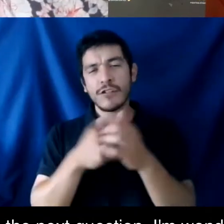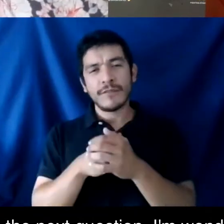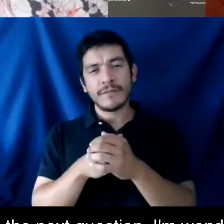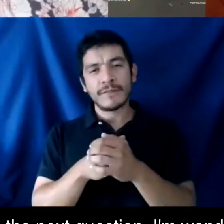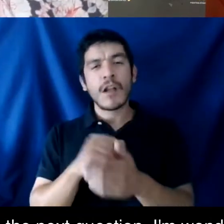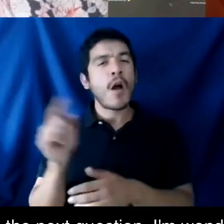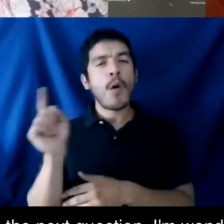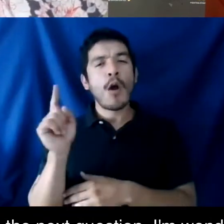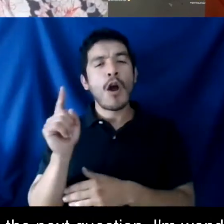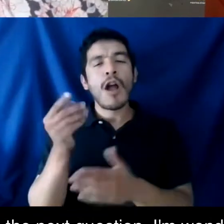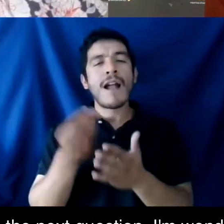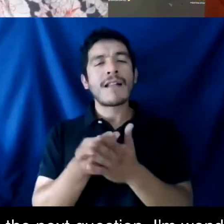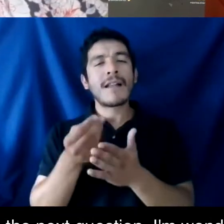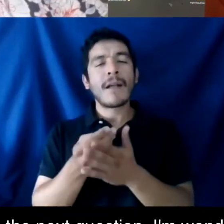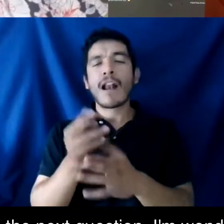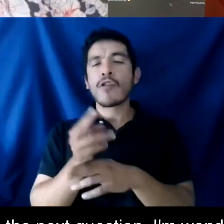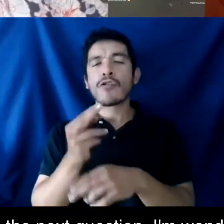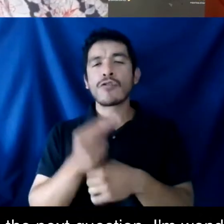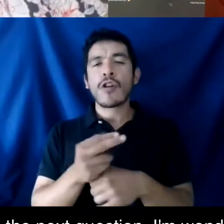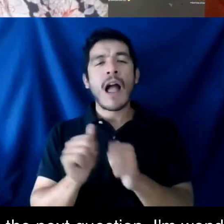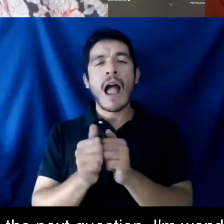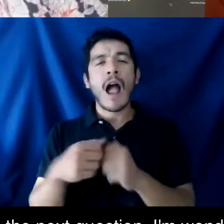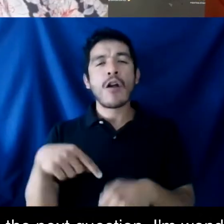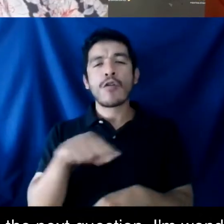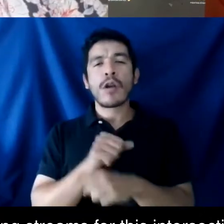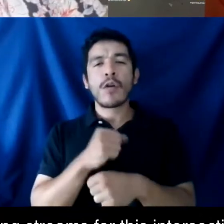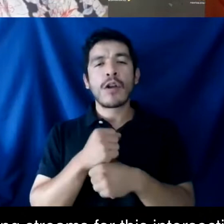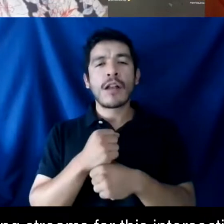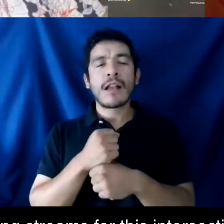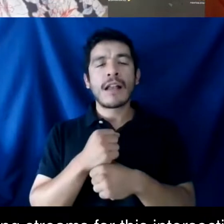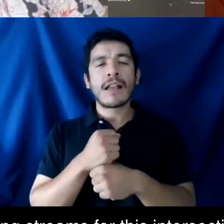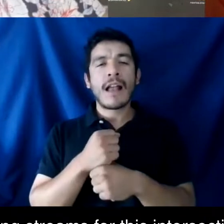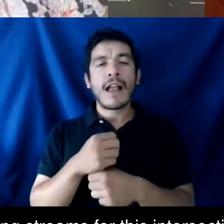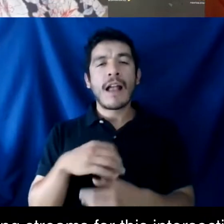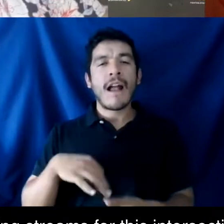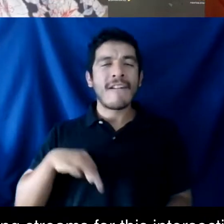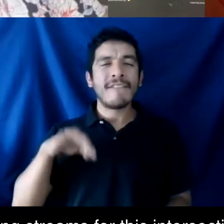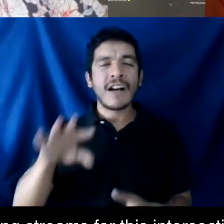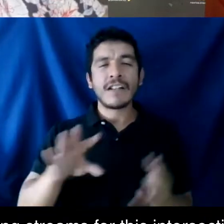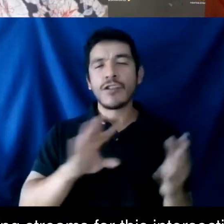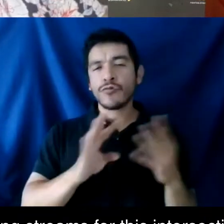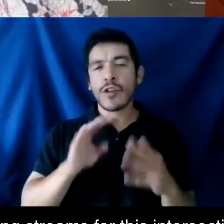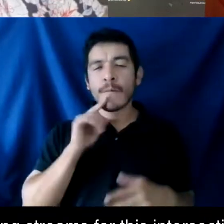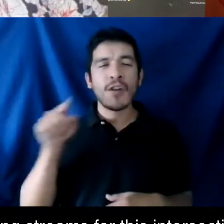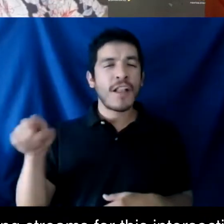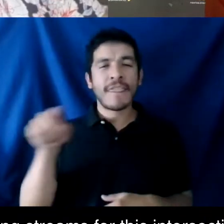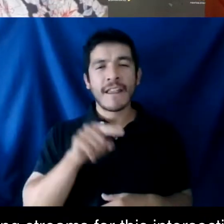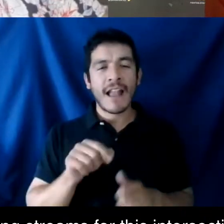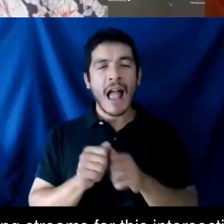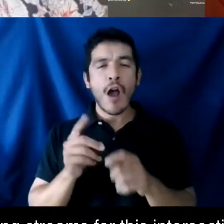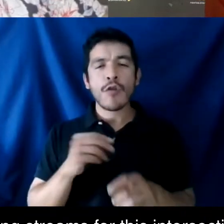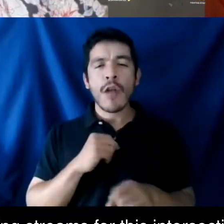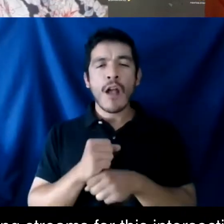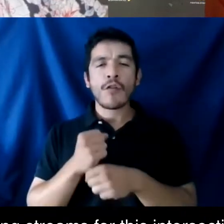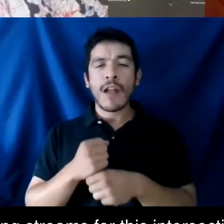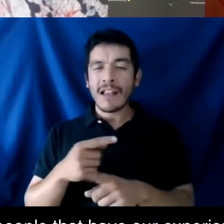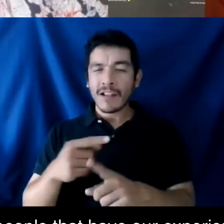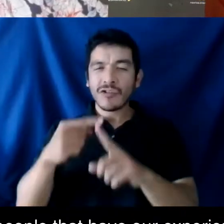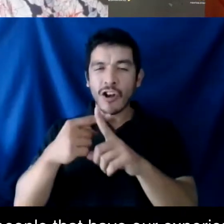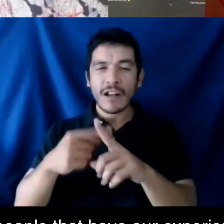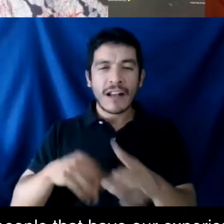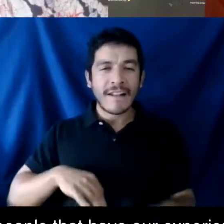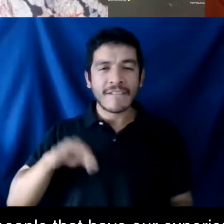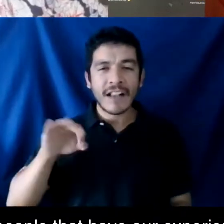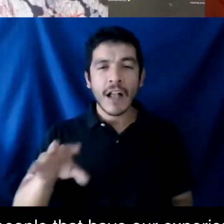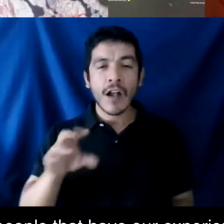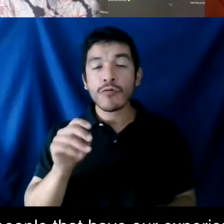where is the money, resources? How do we create explicit funding streams for this intersection? How do we create targeted investments so